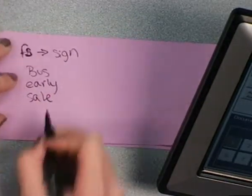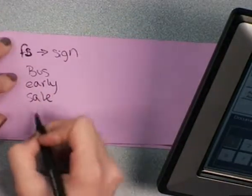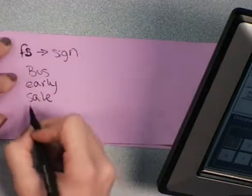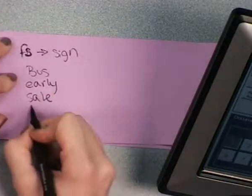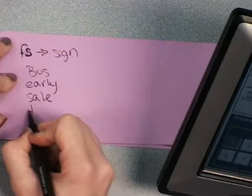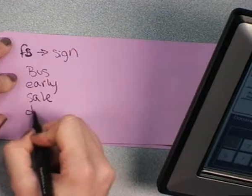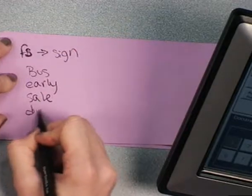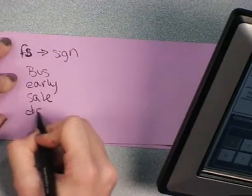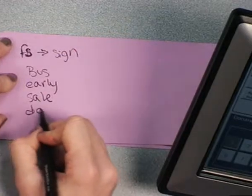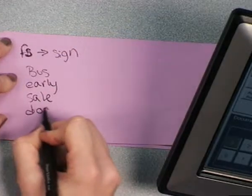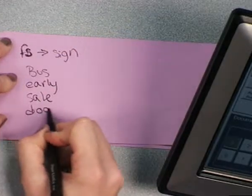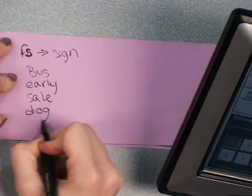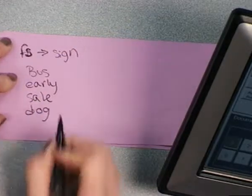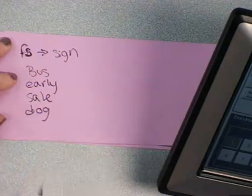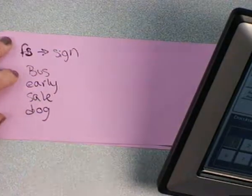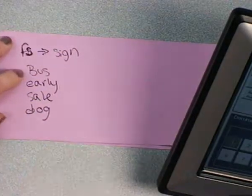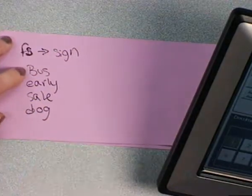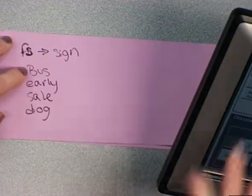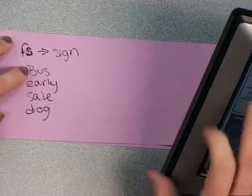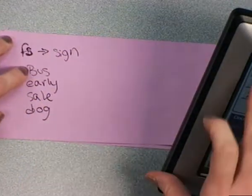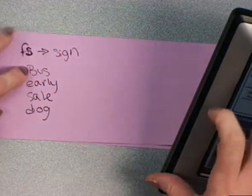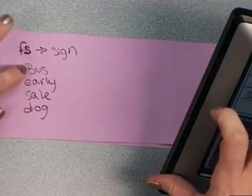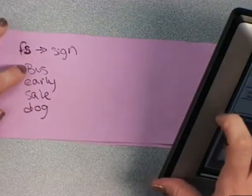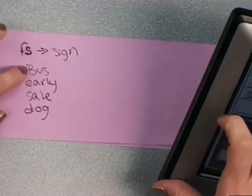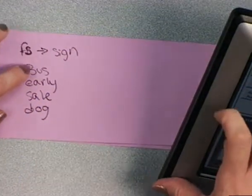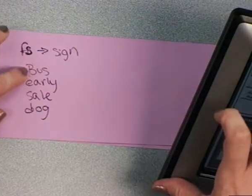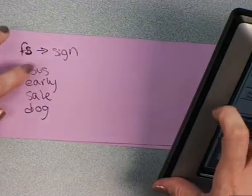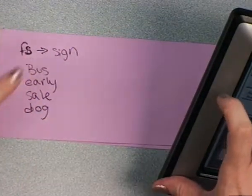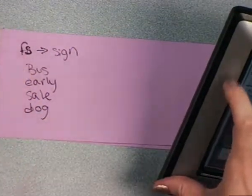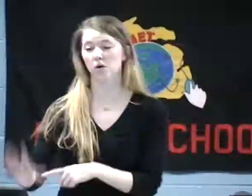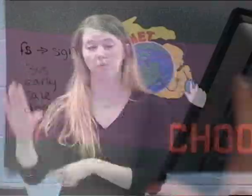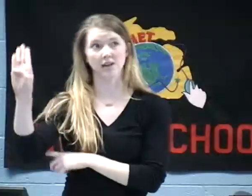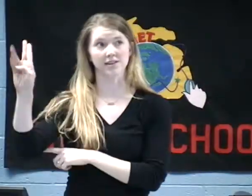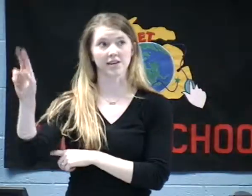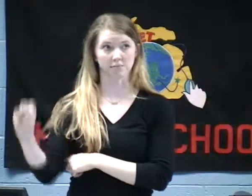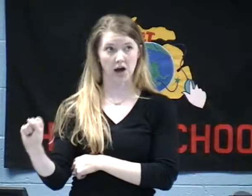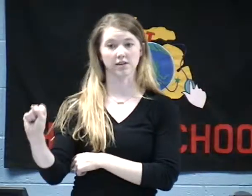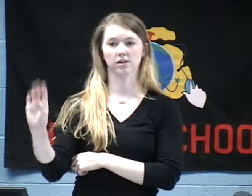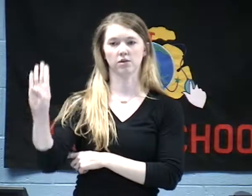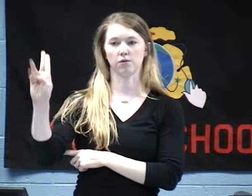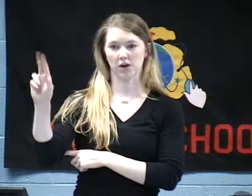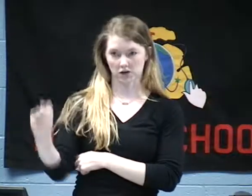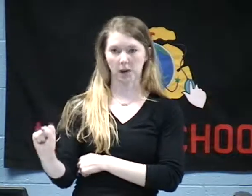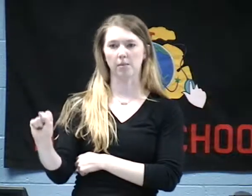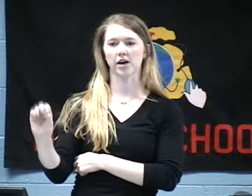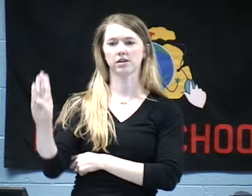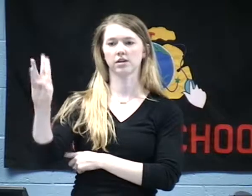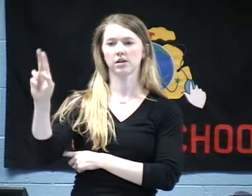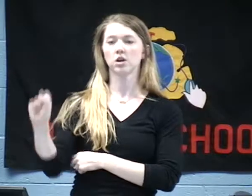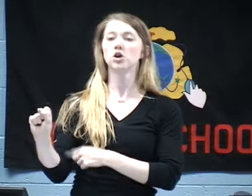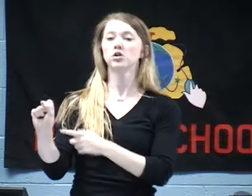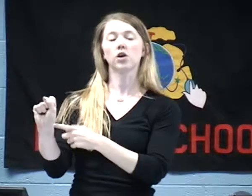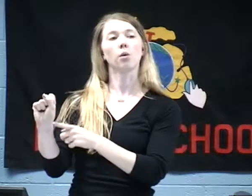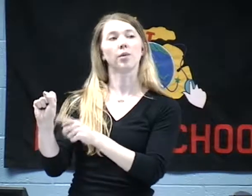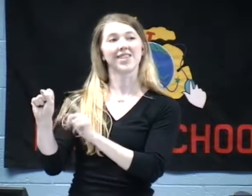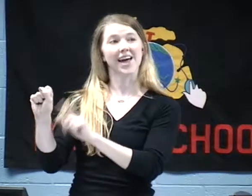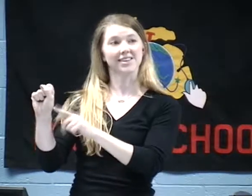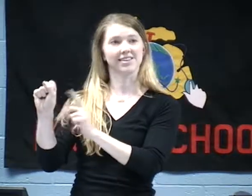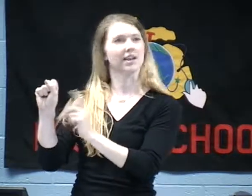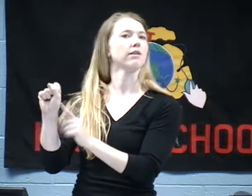And dog. Those are the four I'm going to talk about. So bus, the sign for bus is bus. You fingerspell bus. So, but that is a sign for